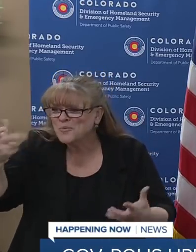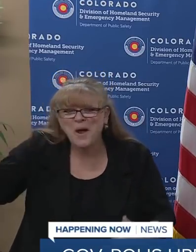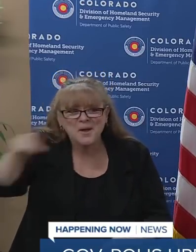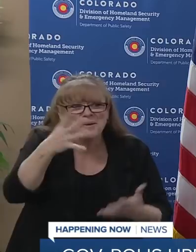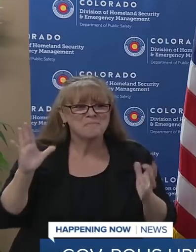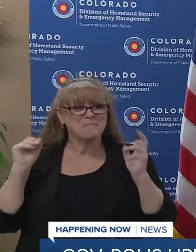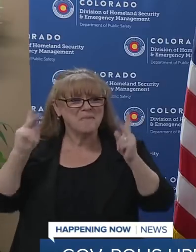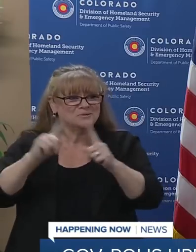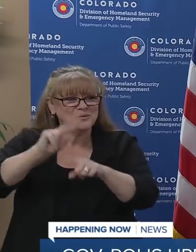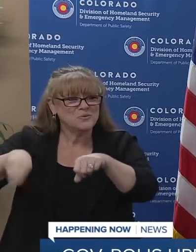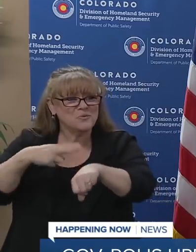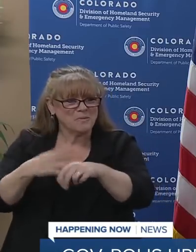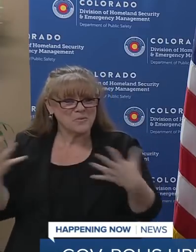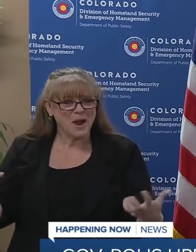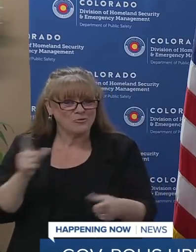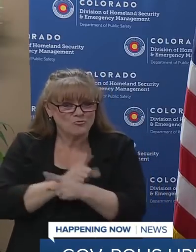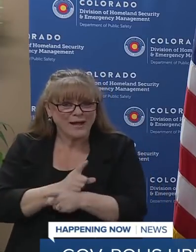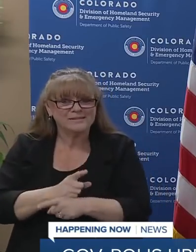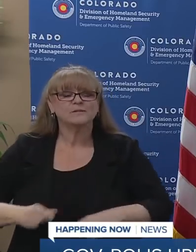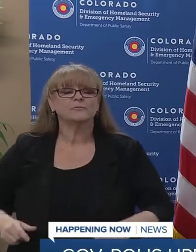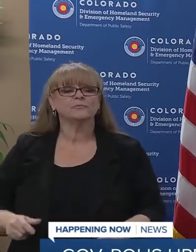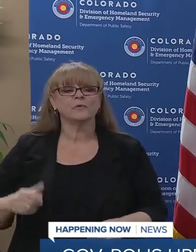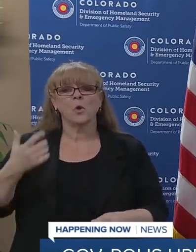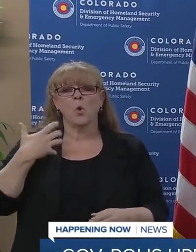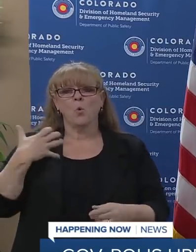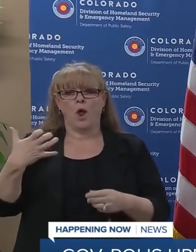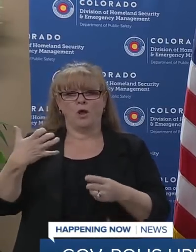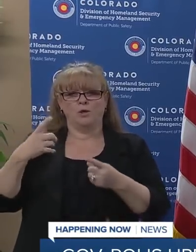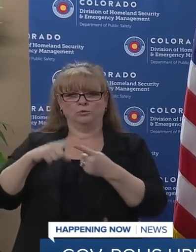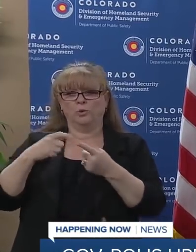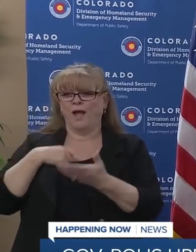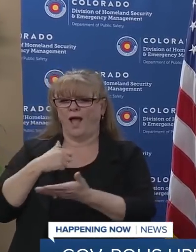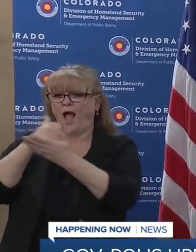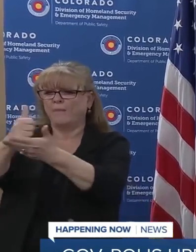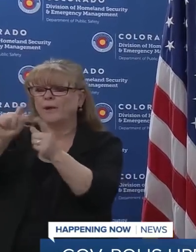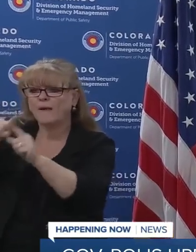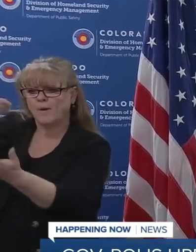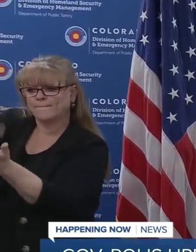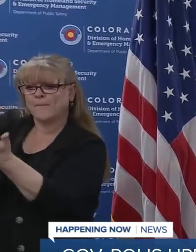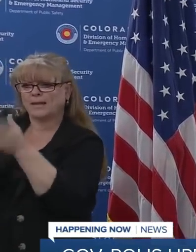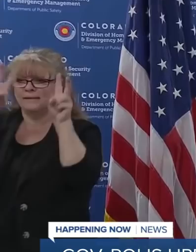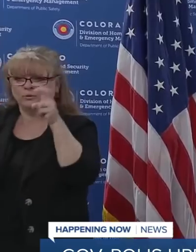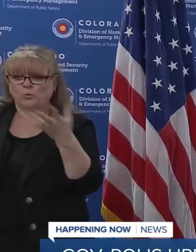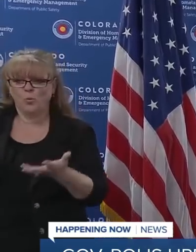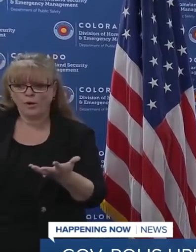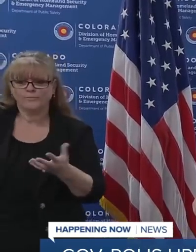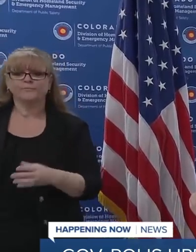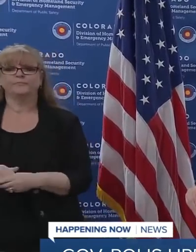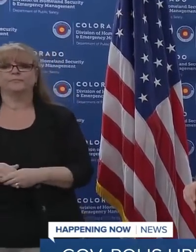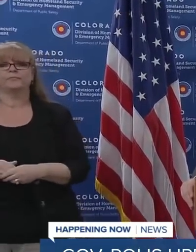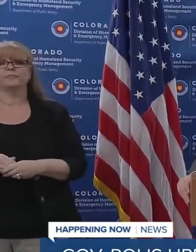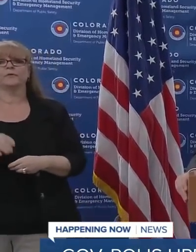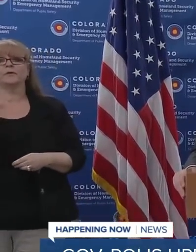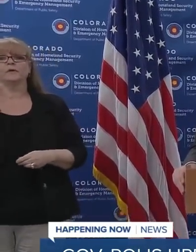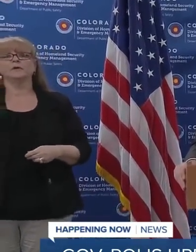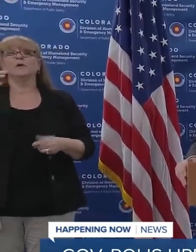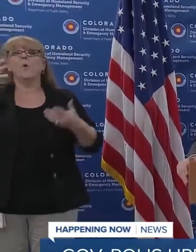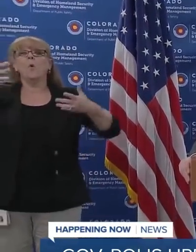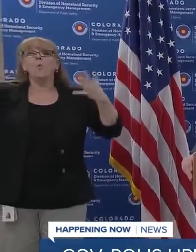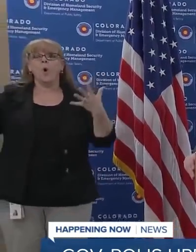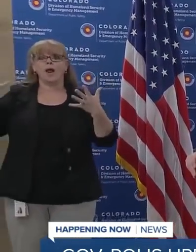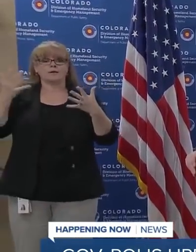cash crunch. We're doing everything we can to provide the relief necessary to weather the storm. We're working hard to make sure